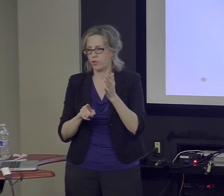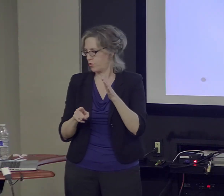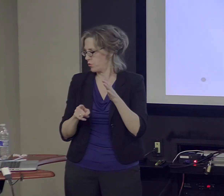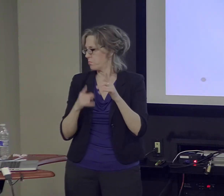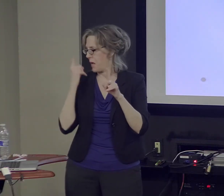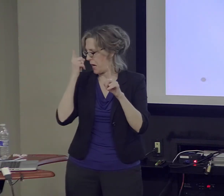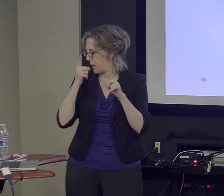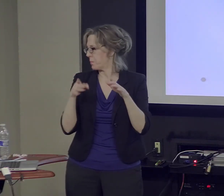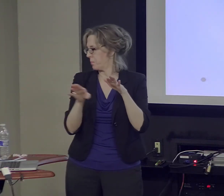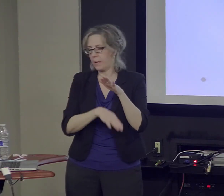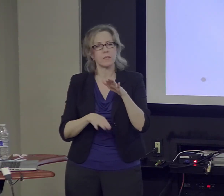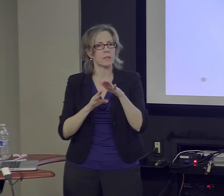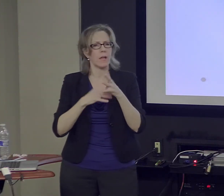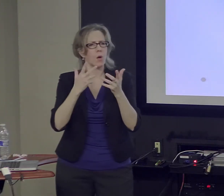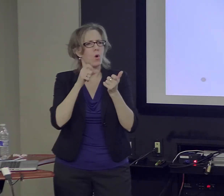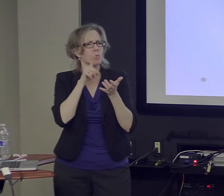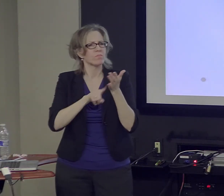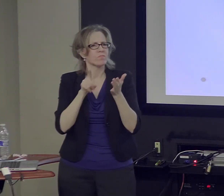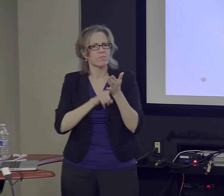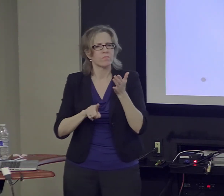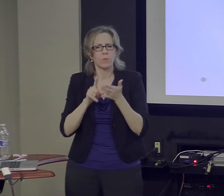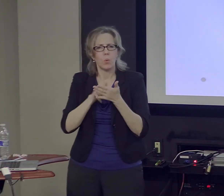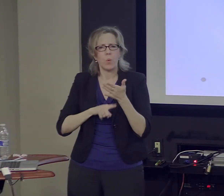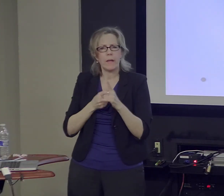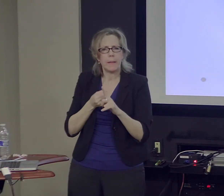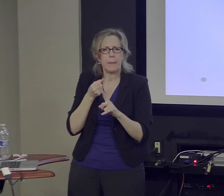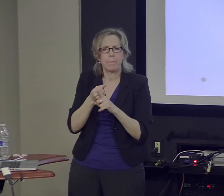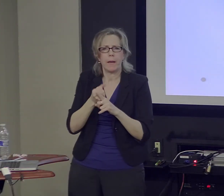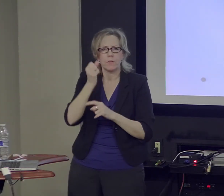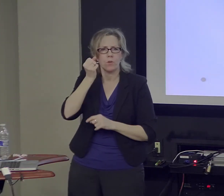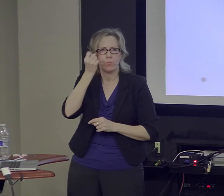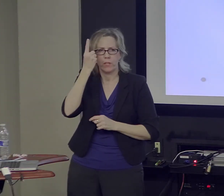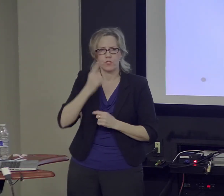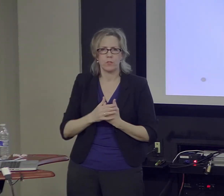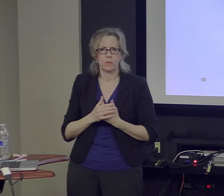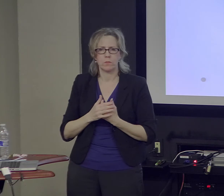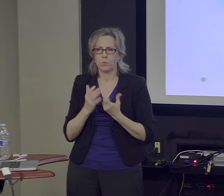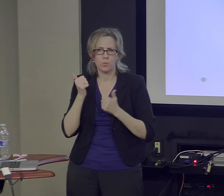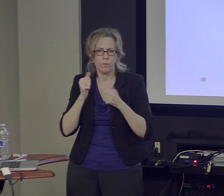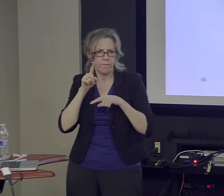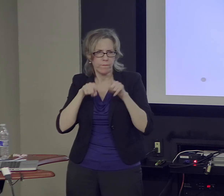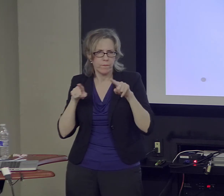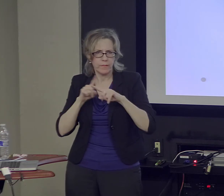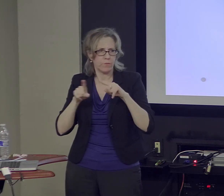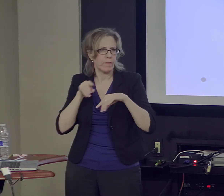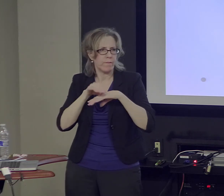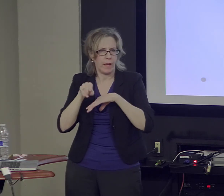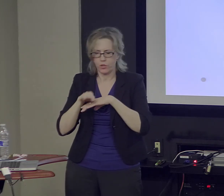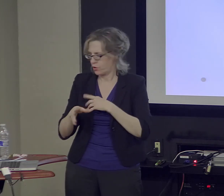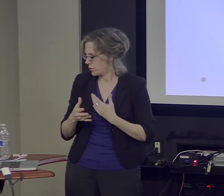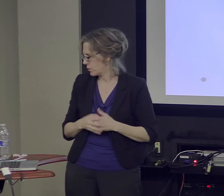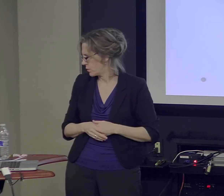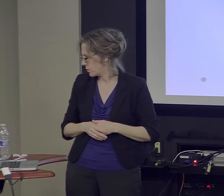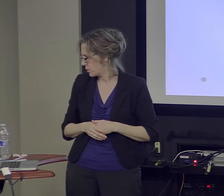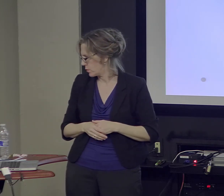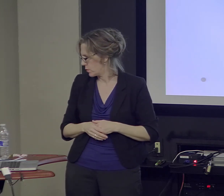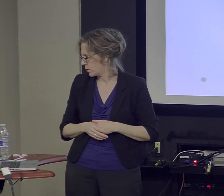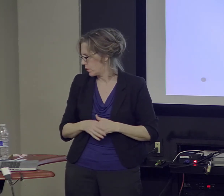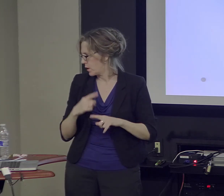My aims for this research project is I want to investigate what is the impact on comprehension, what are the